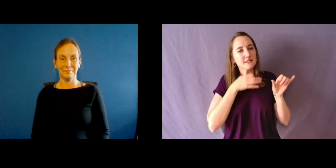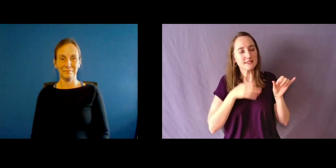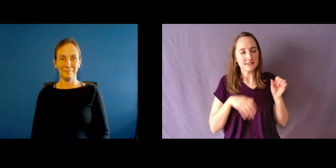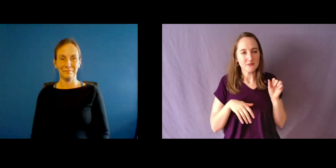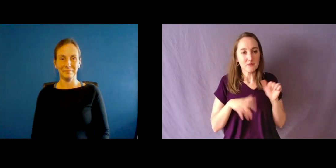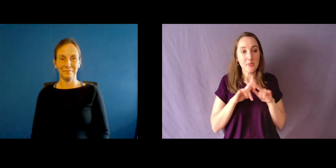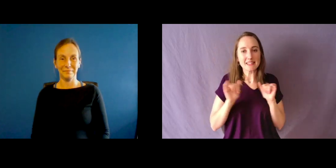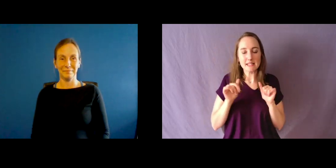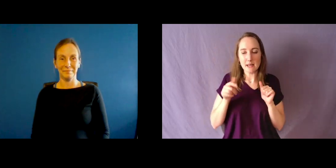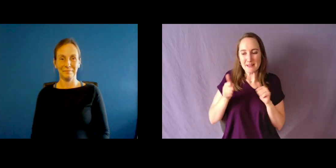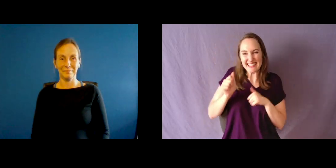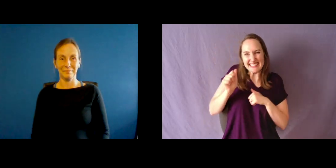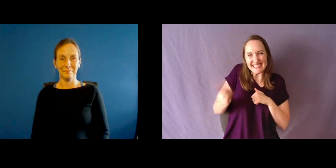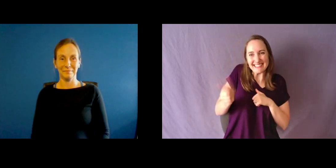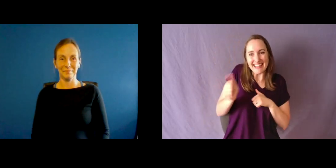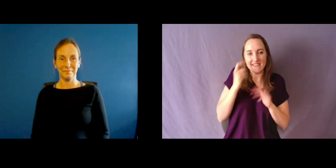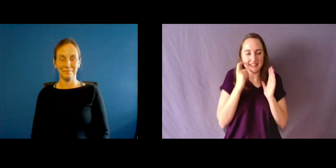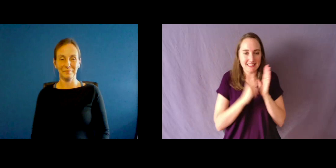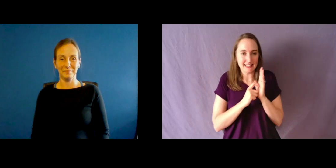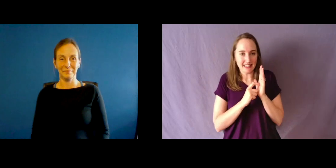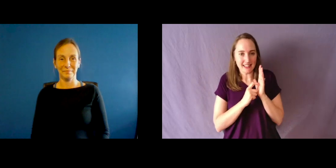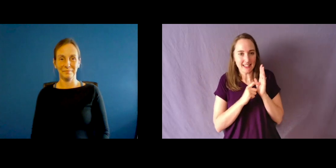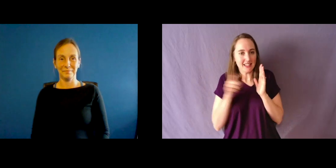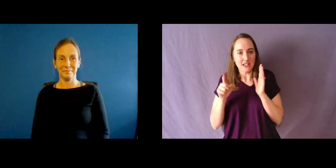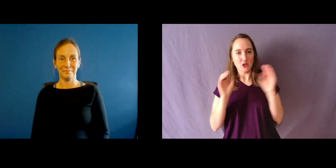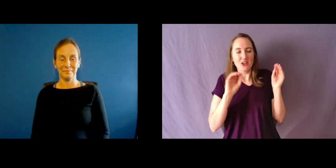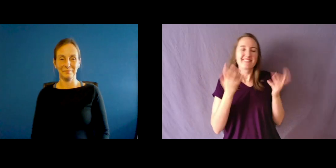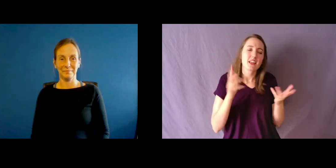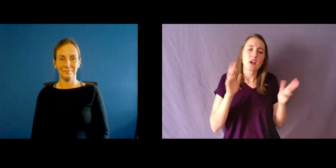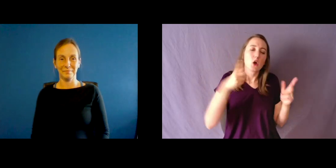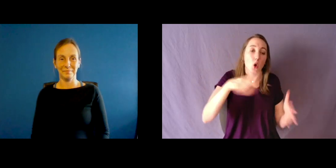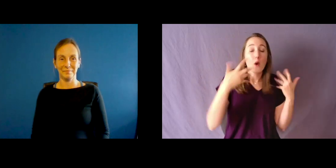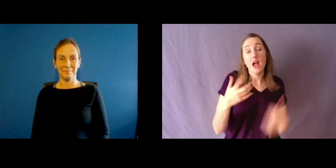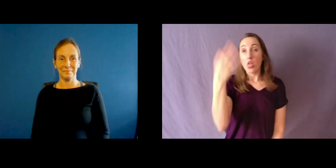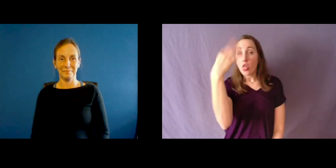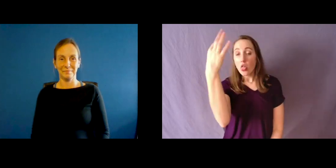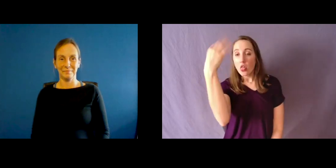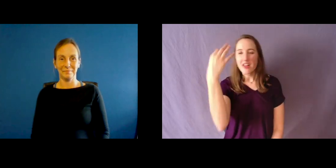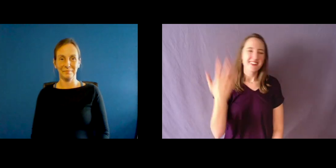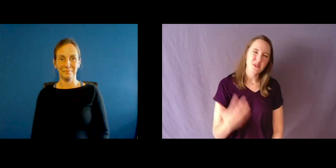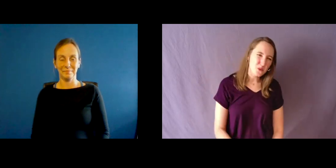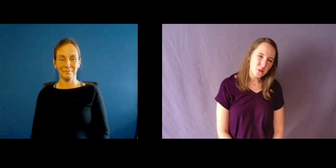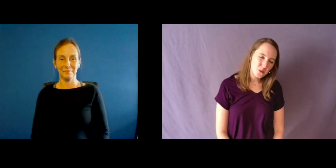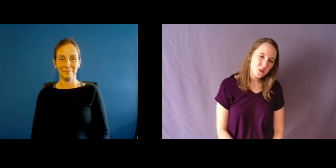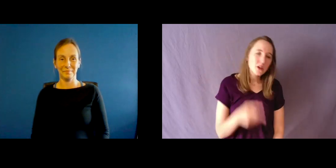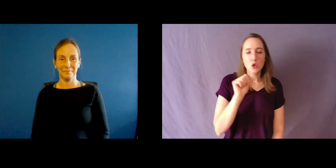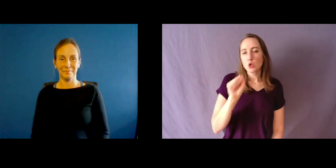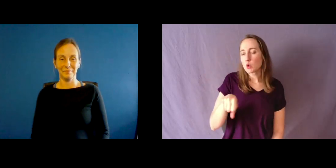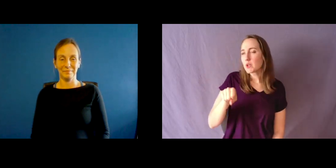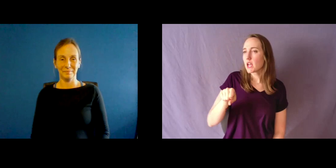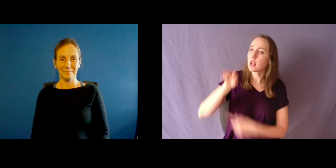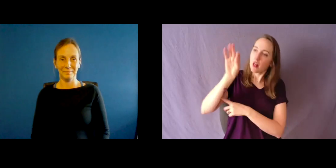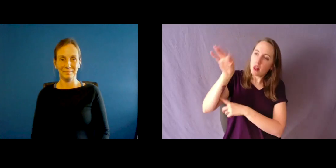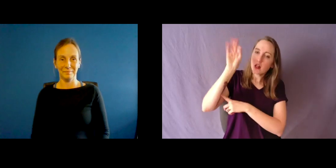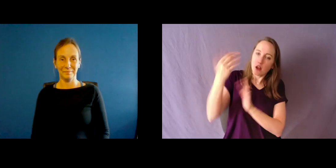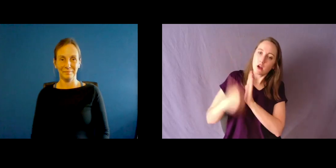also let her see on her own, without, nobody likes to be lectured. Nobody yeah, you can tell somebody 100